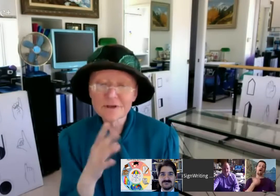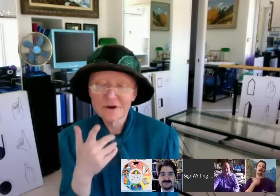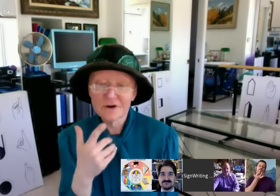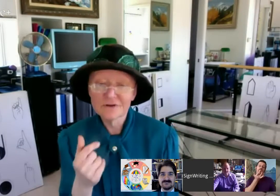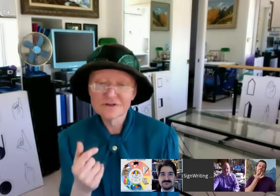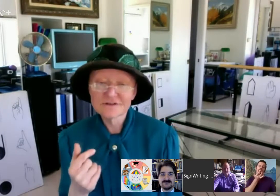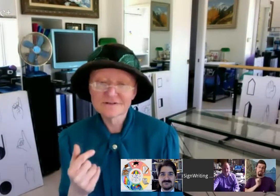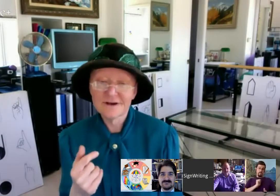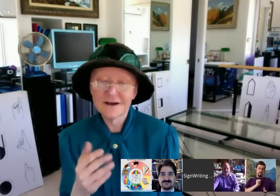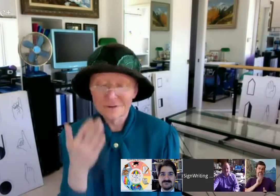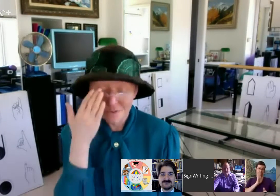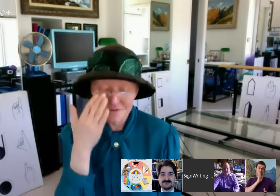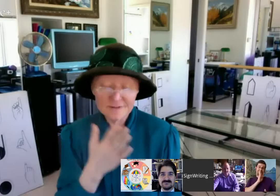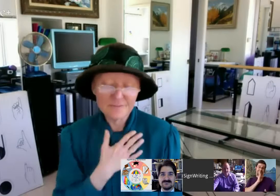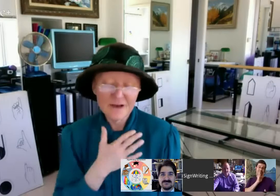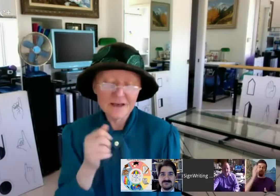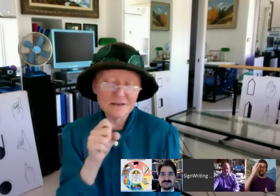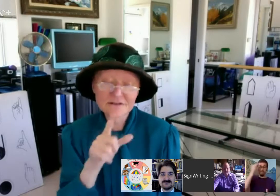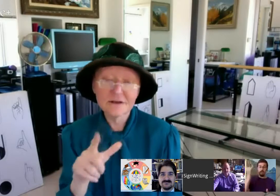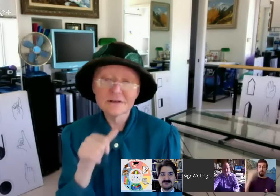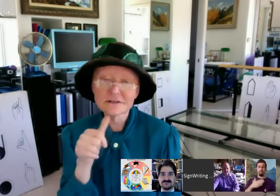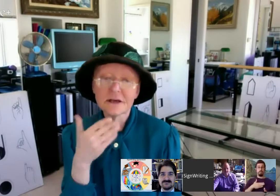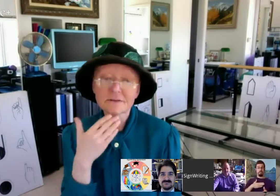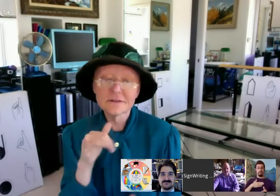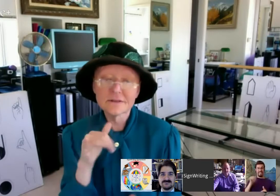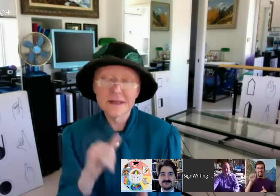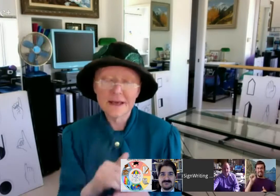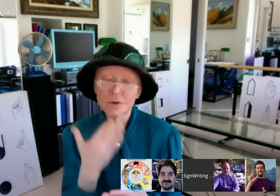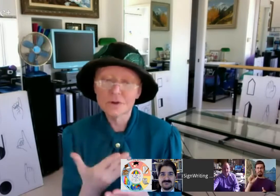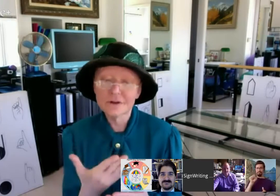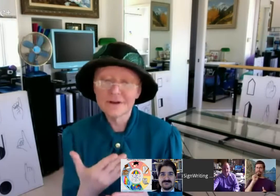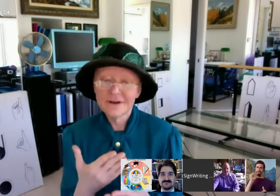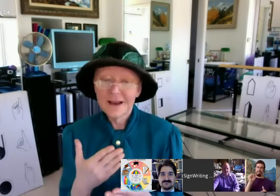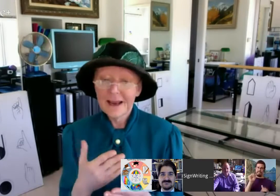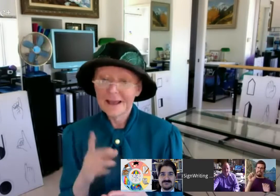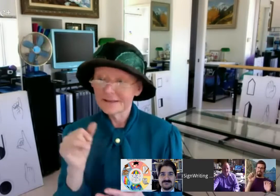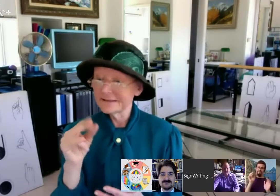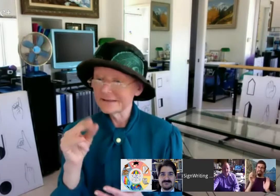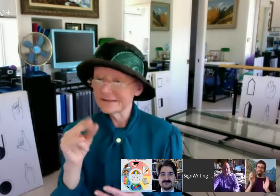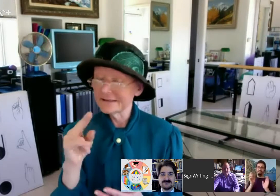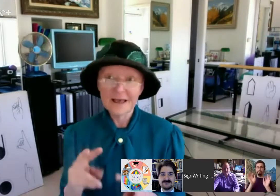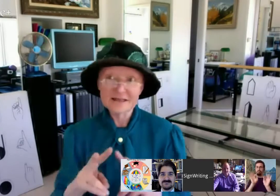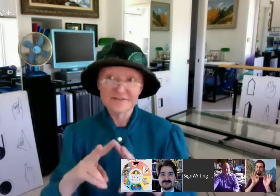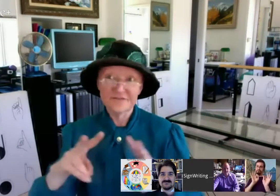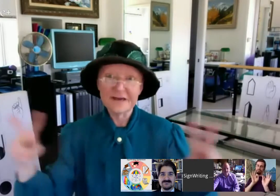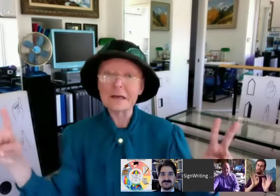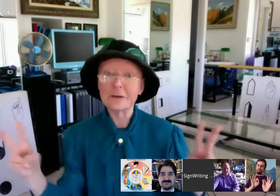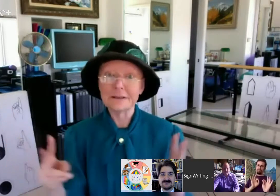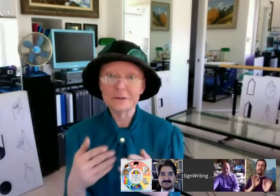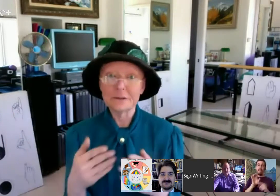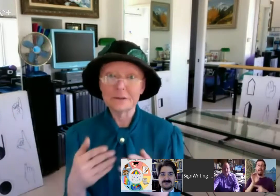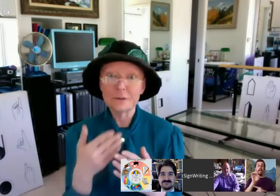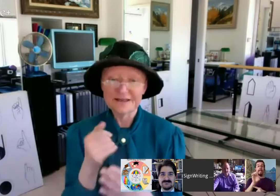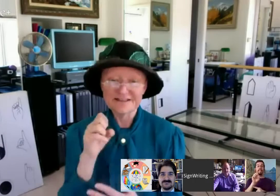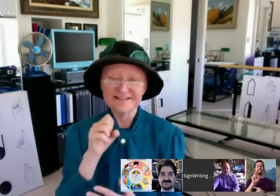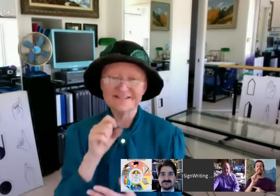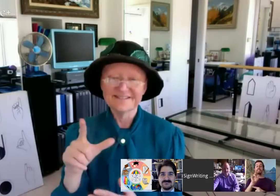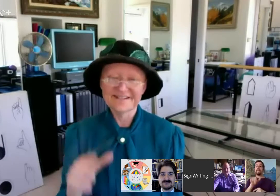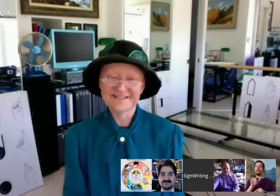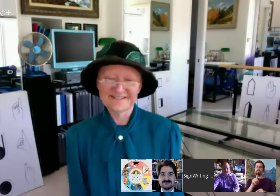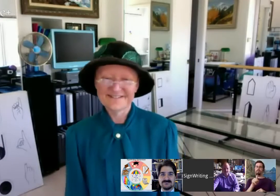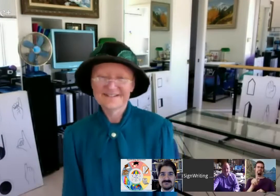to speak because I know that my ASL is not that good, and Denny has a very